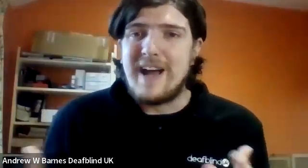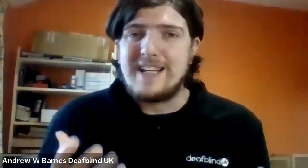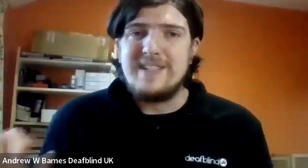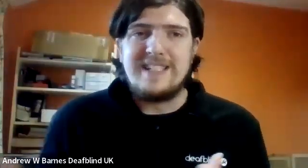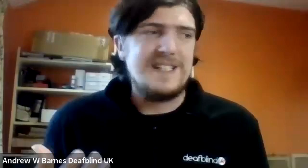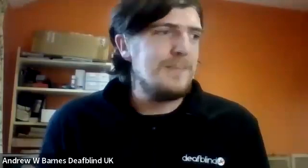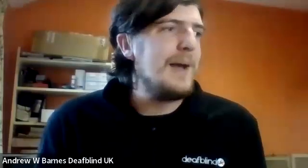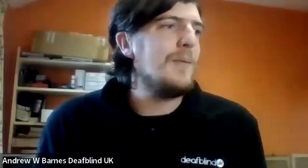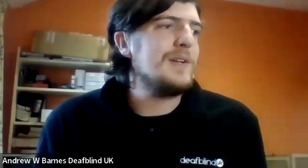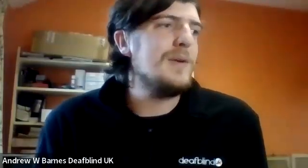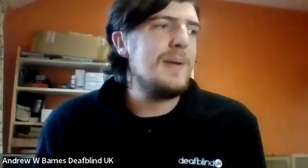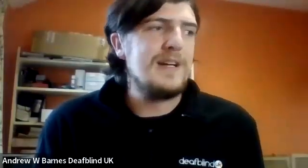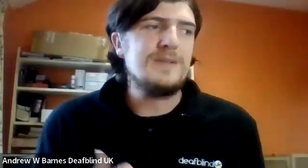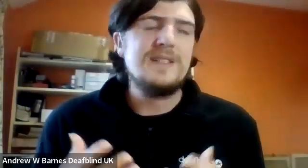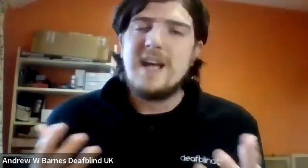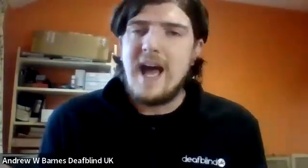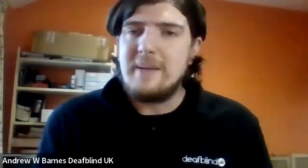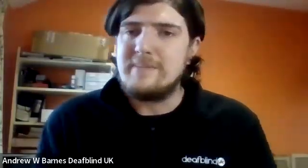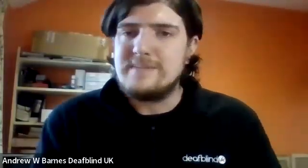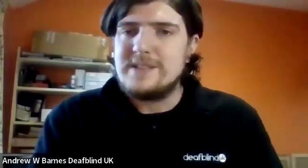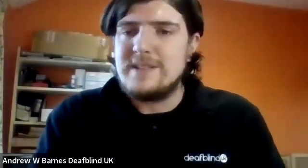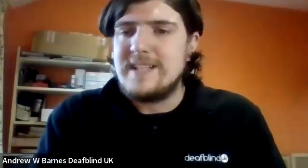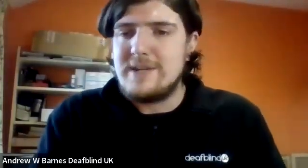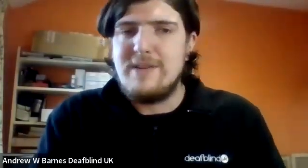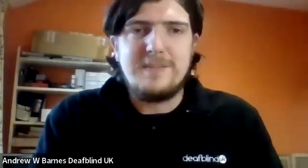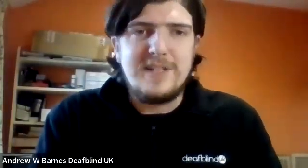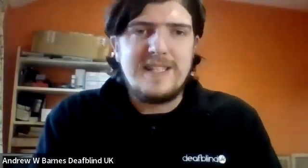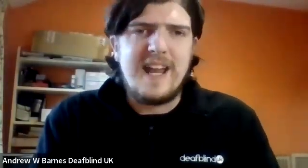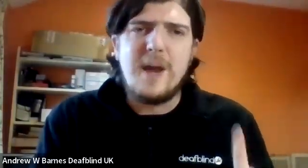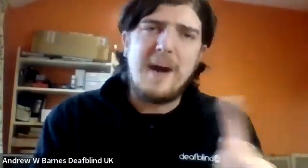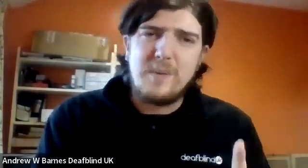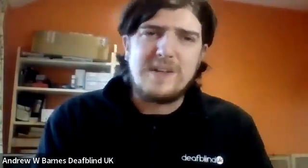ideas of sort of activities that might want to appeal to the